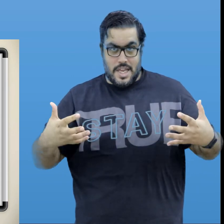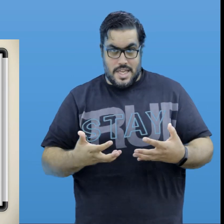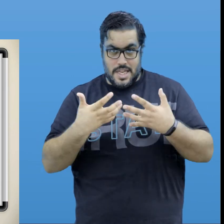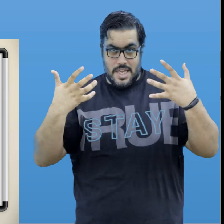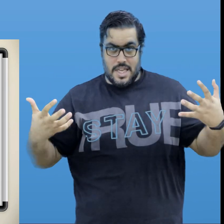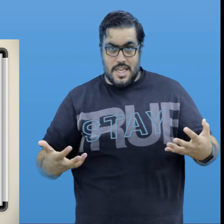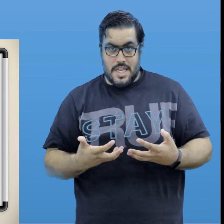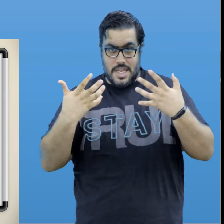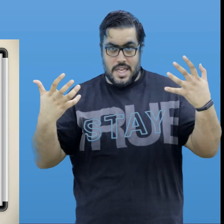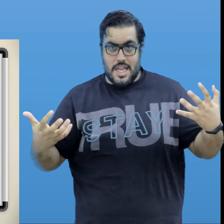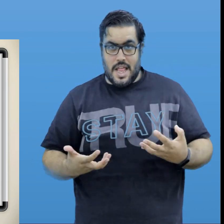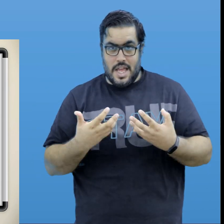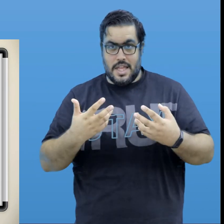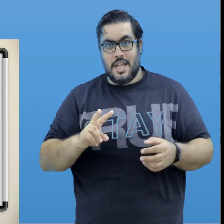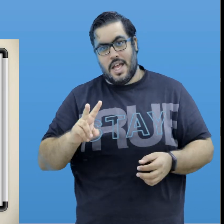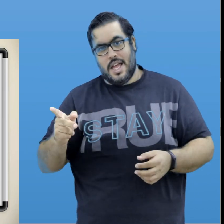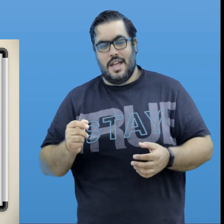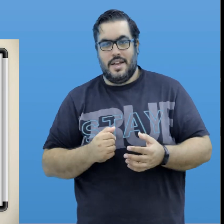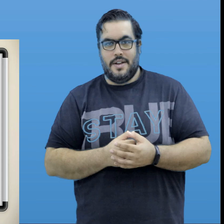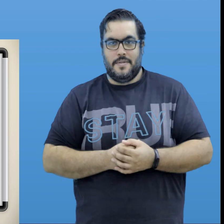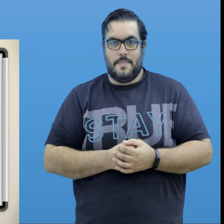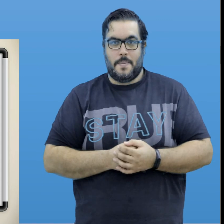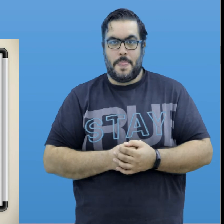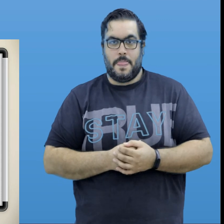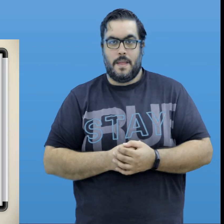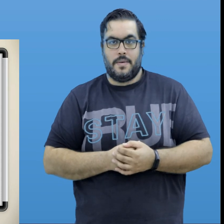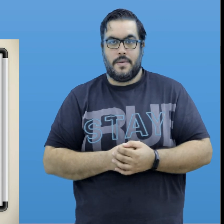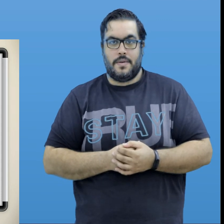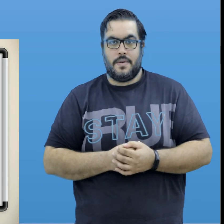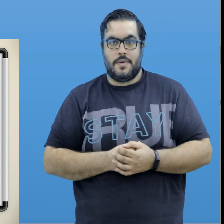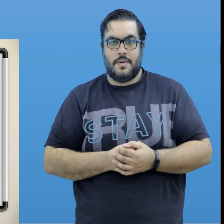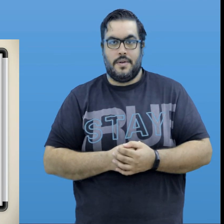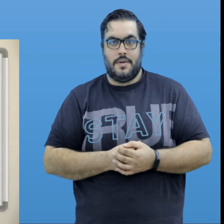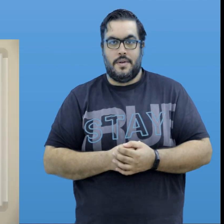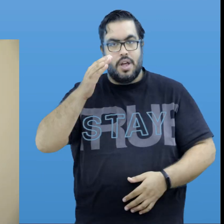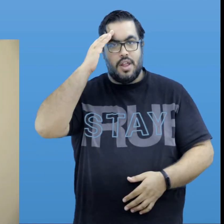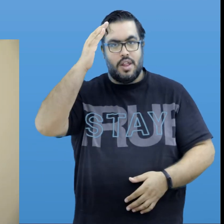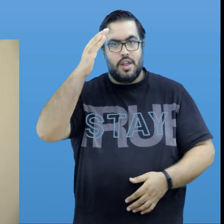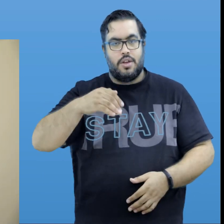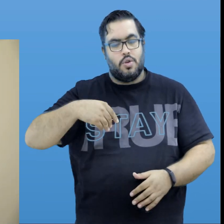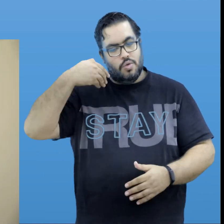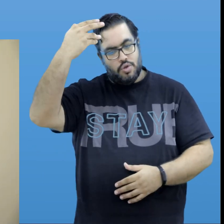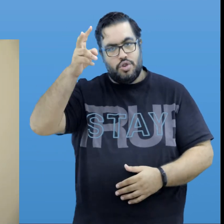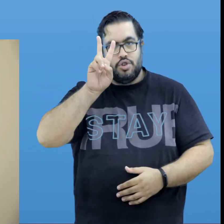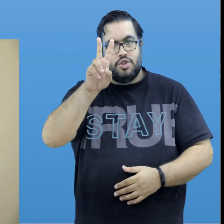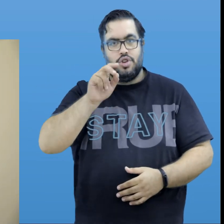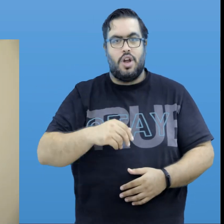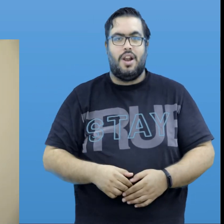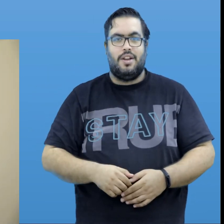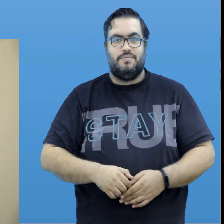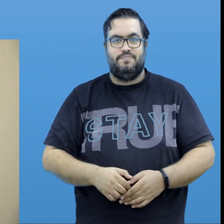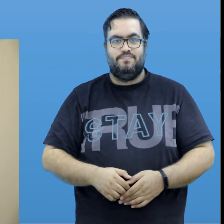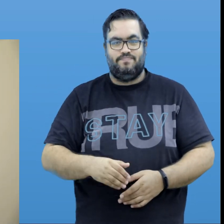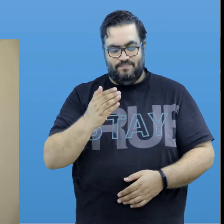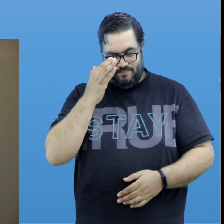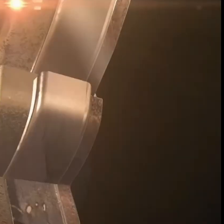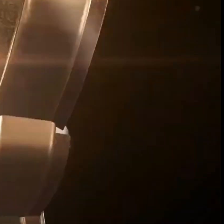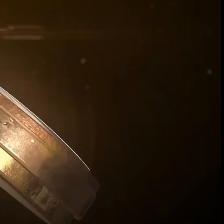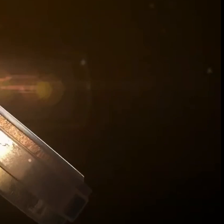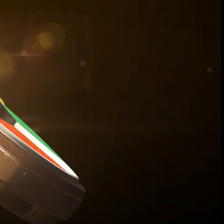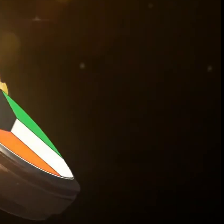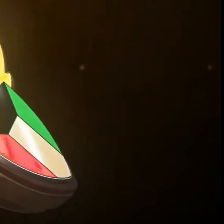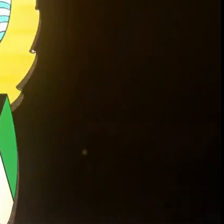paragraph. We translated sentences into good English. Thank you for watching, and I'll see you in the next episode.